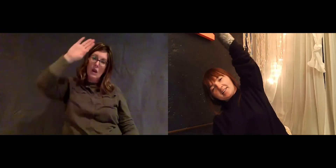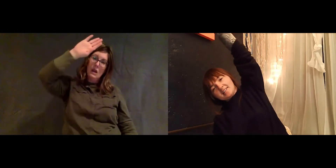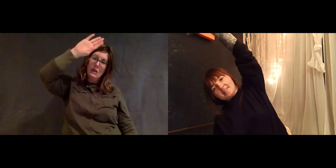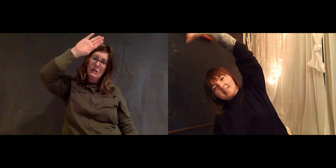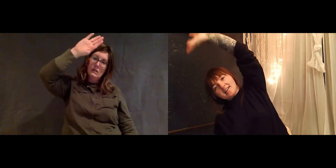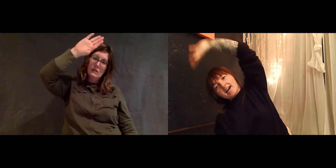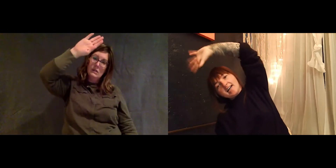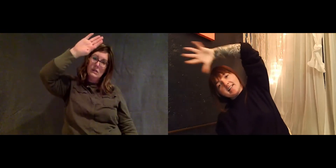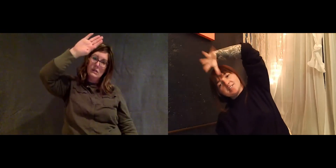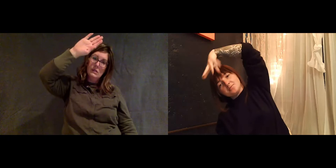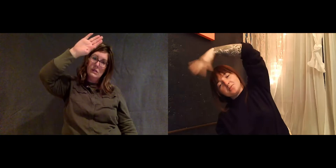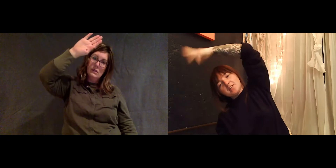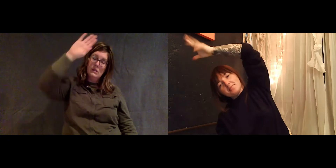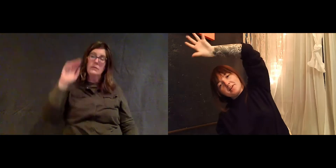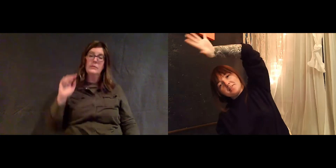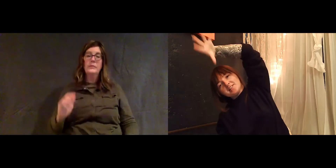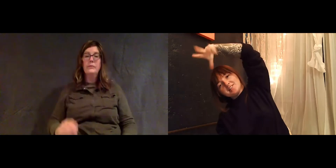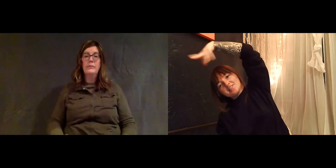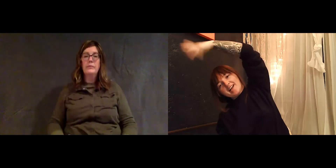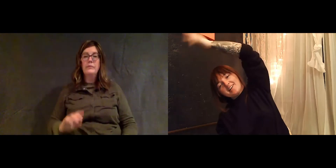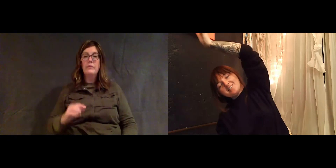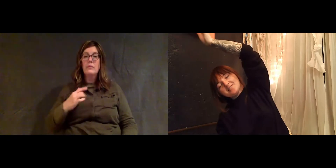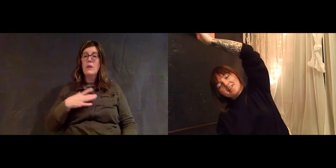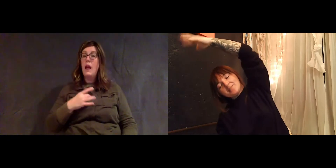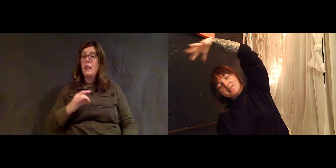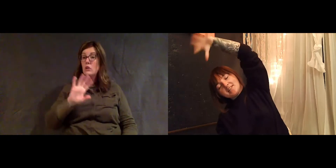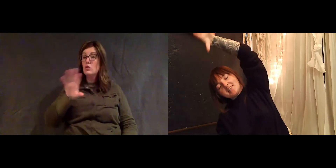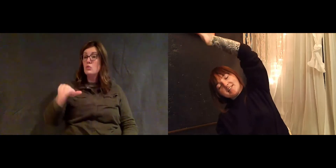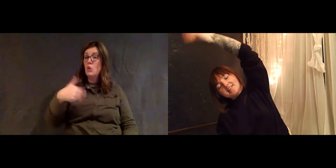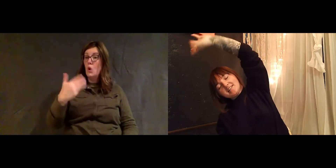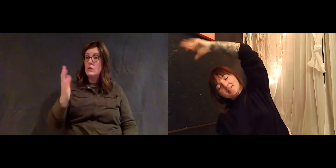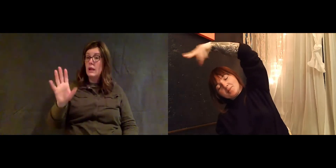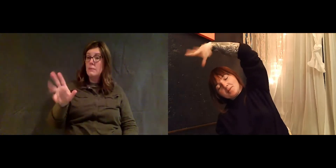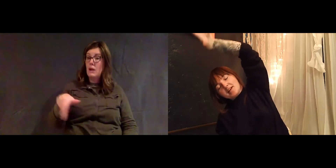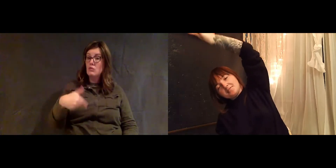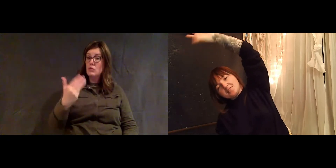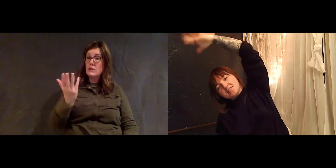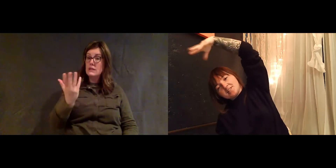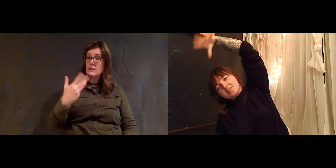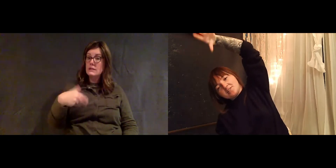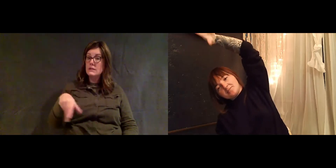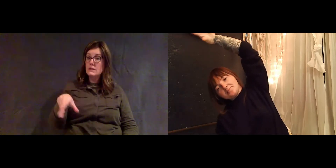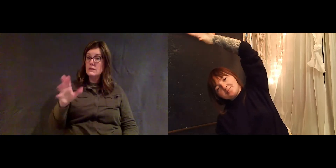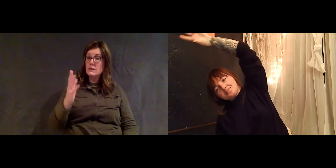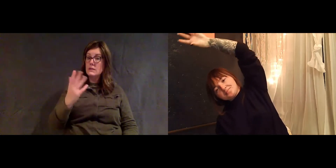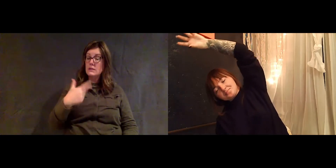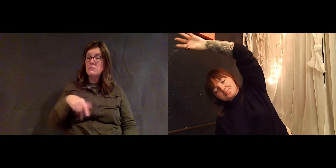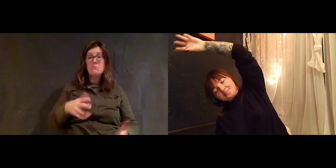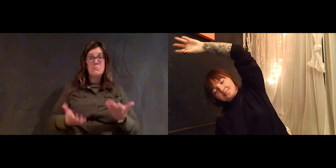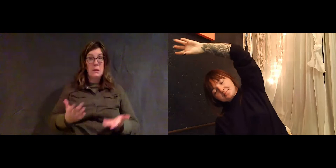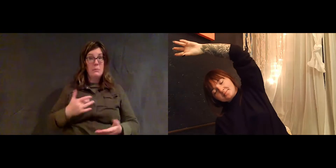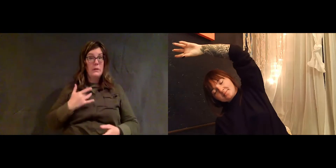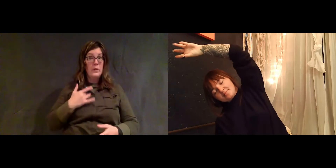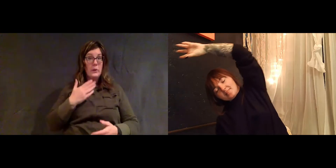body. I like to rotate my wrist around when I'm here. Maybe that feels good to you too.